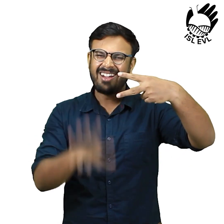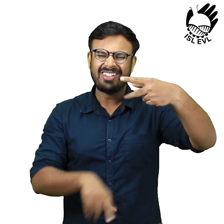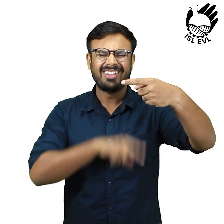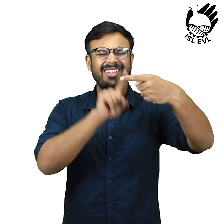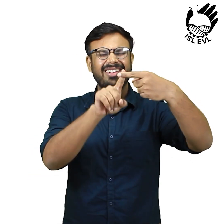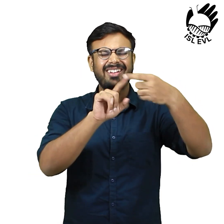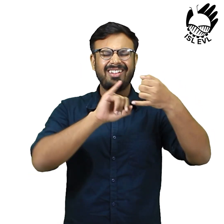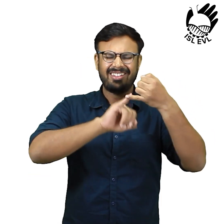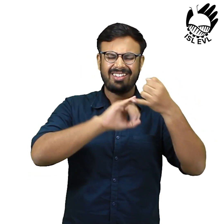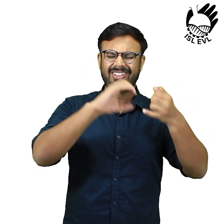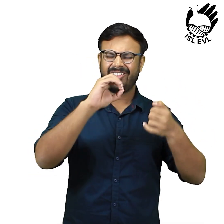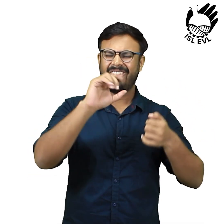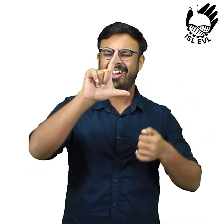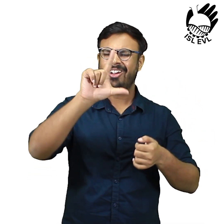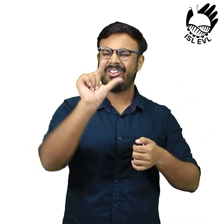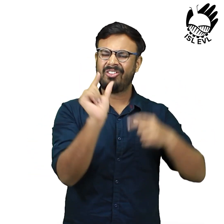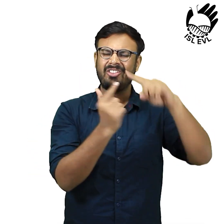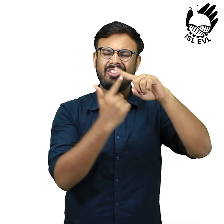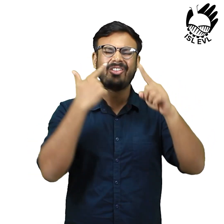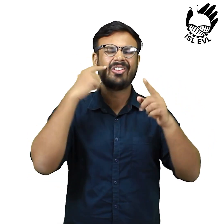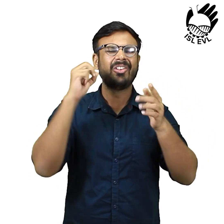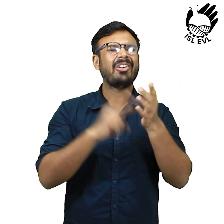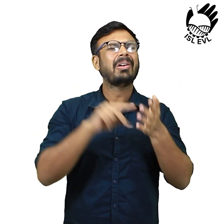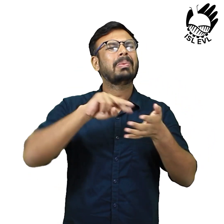salt through crystallization process from the seawater.